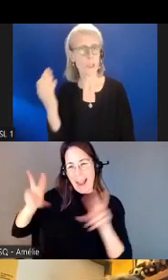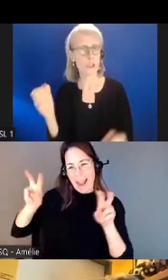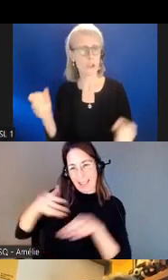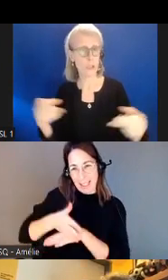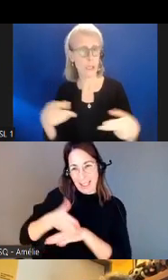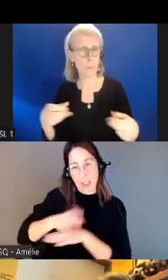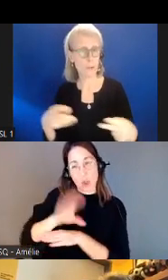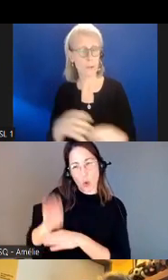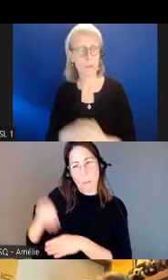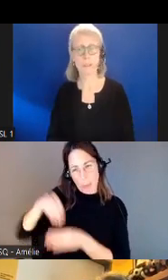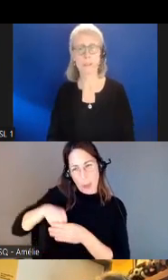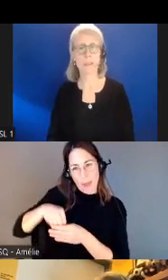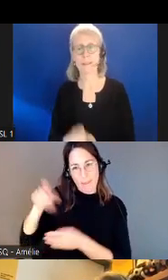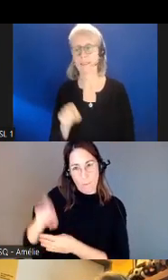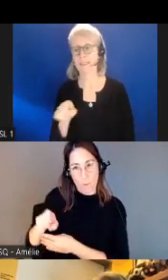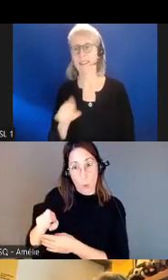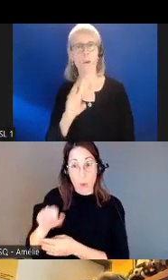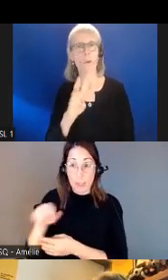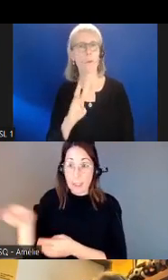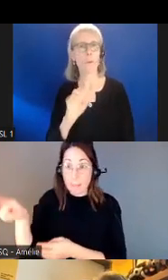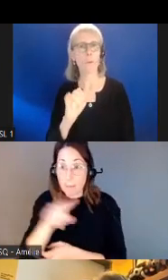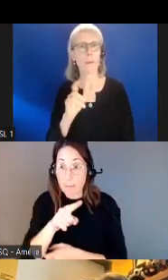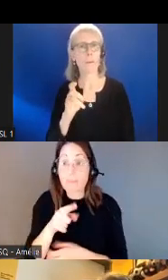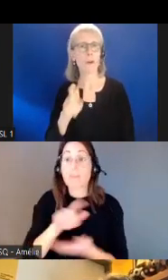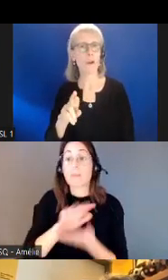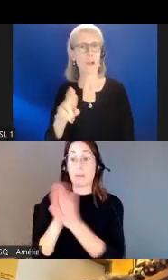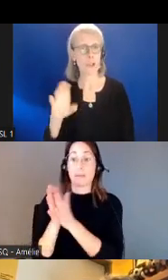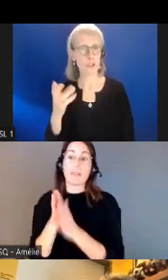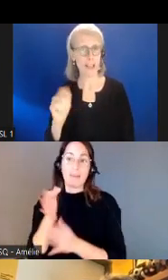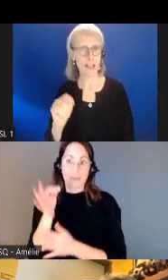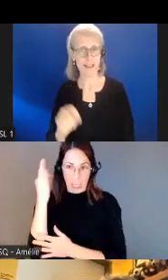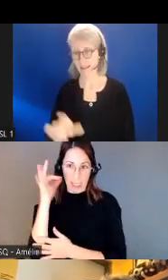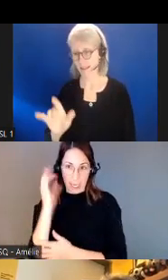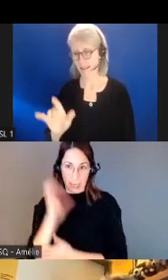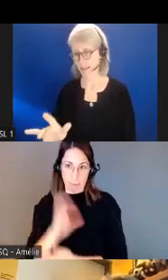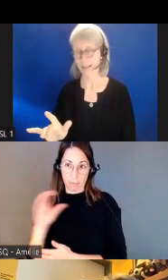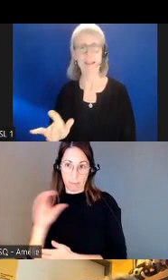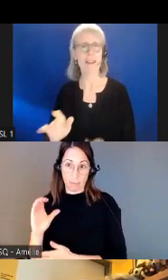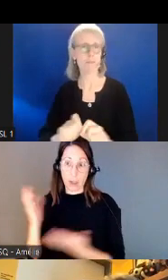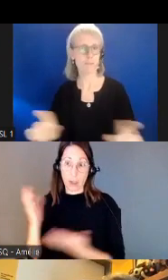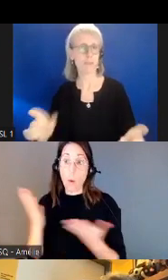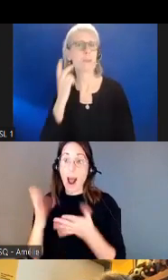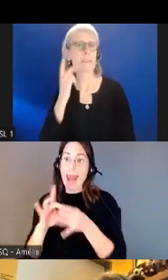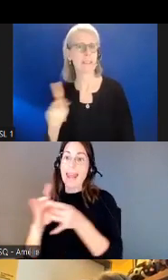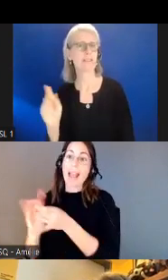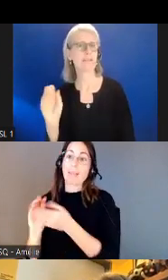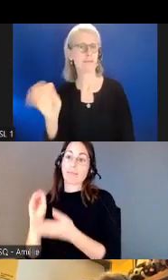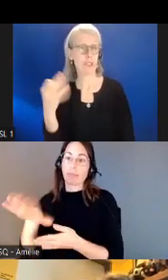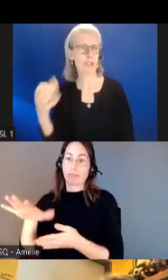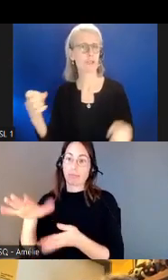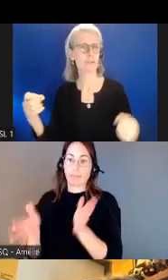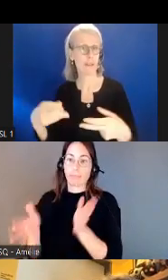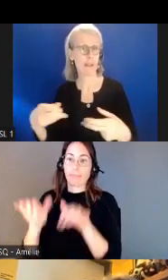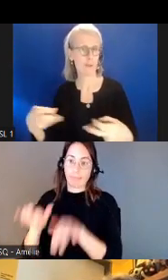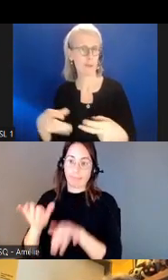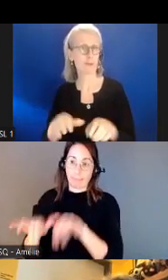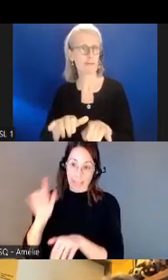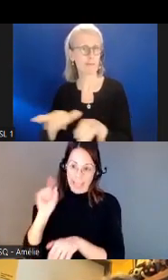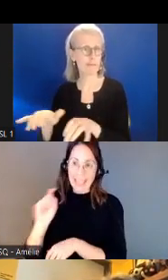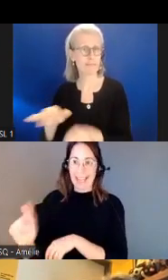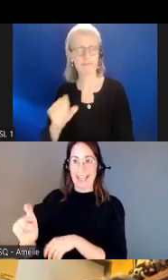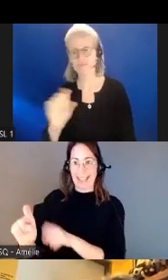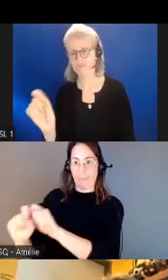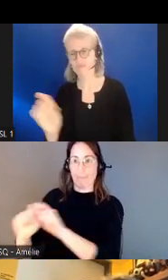click on the link that's been put in the webinar chat box to access these online. If we can support you throughout this